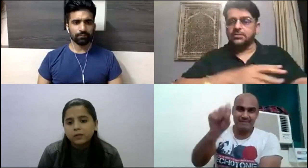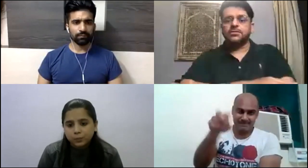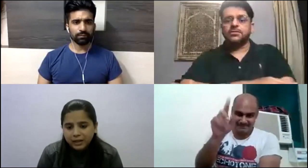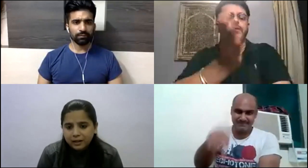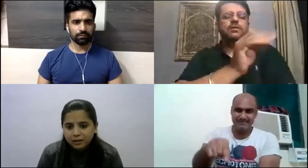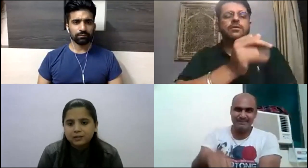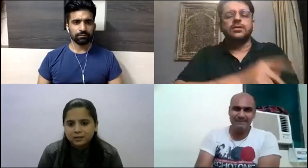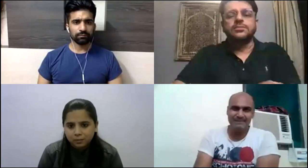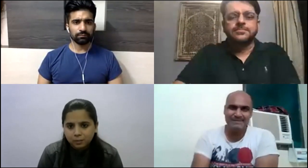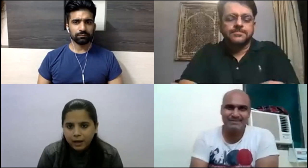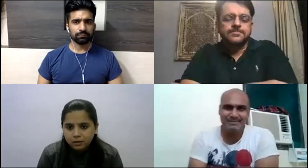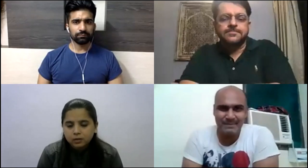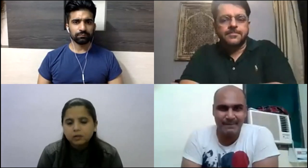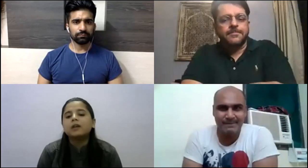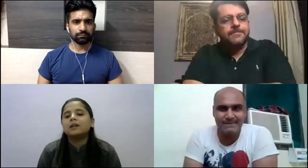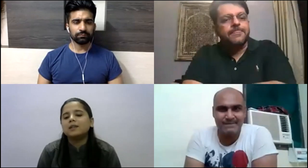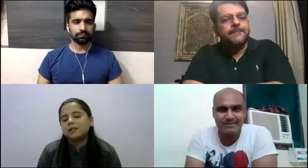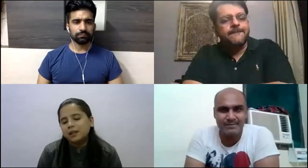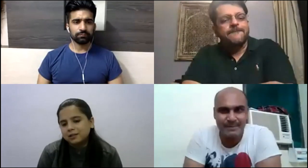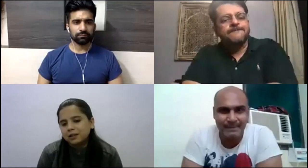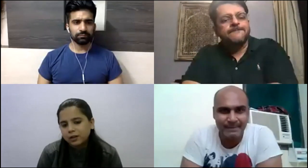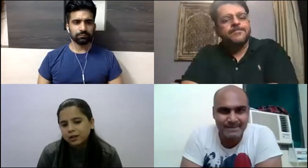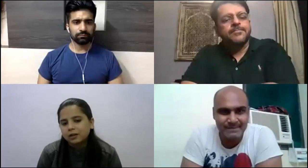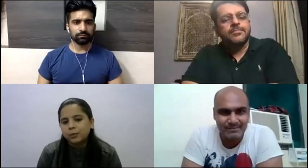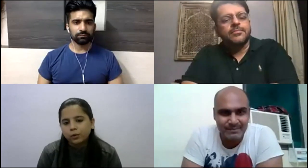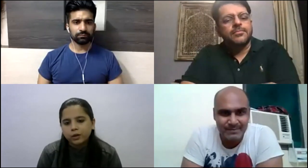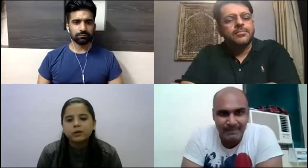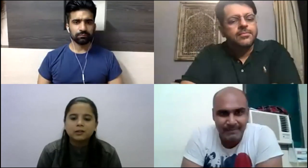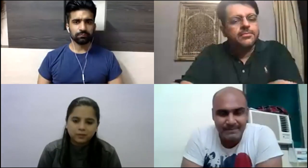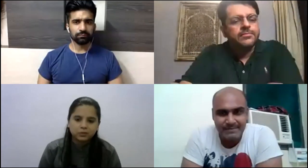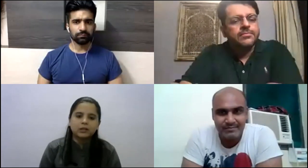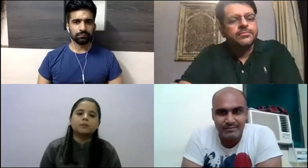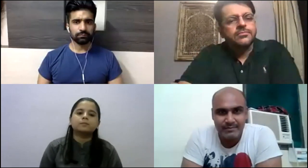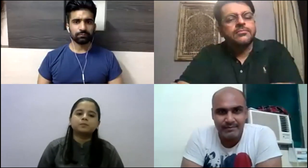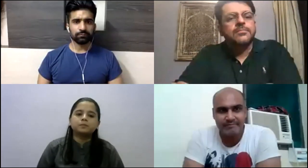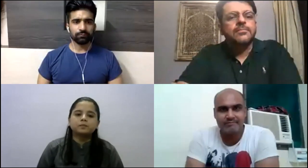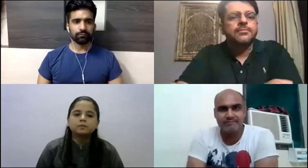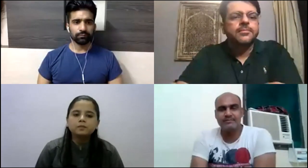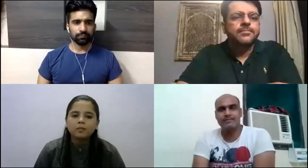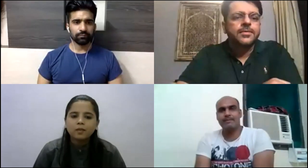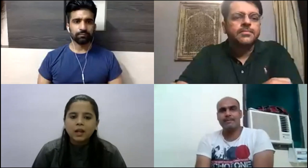on their website in an accessible manner? Yes, he's saying yes, if he can upload it on his website.